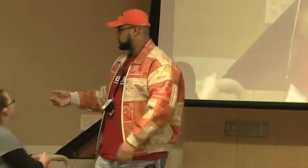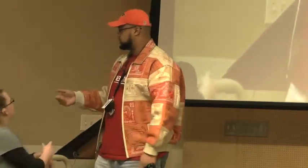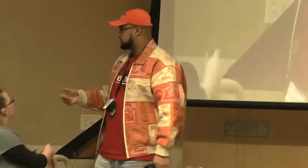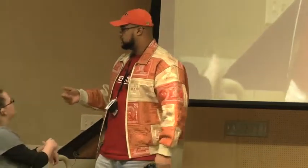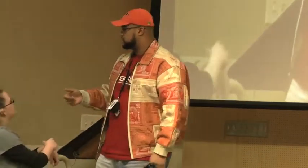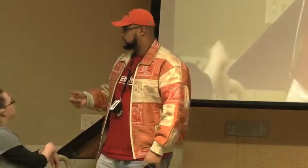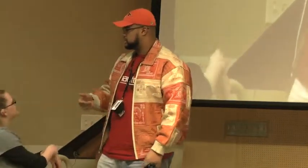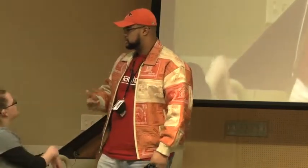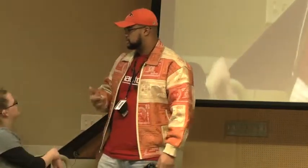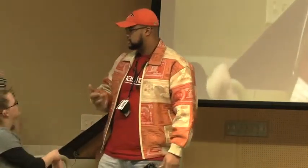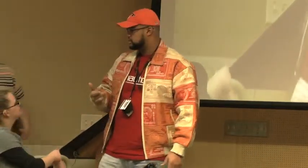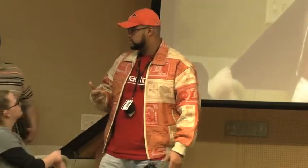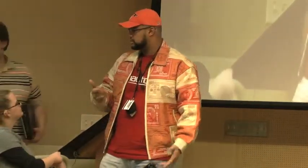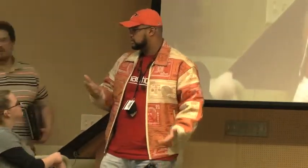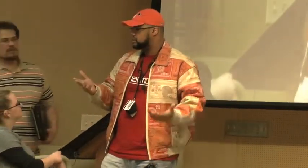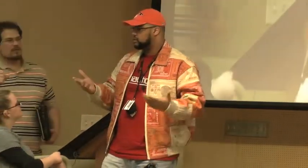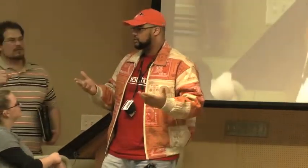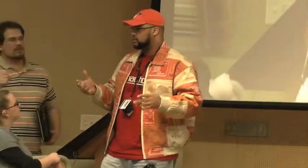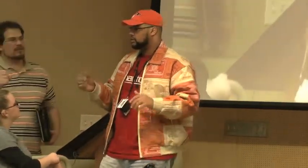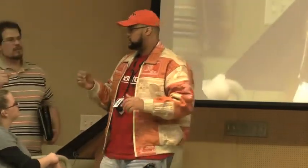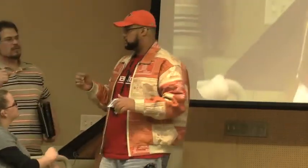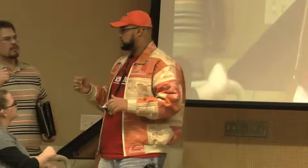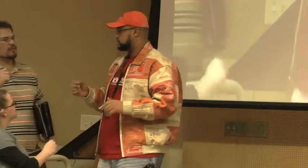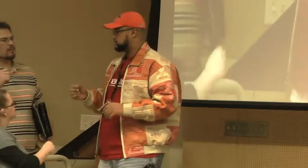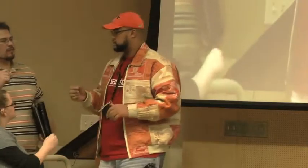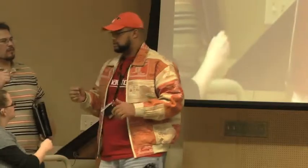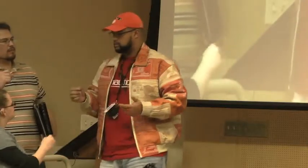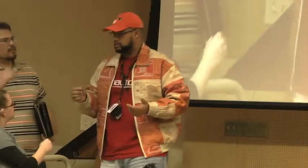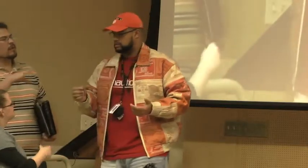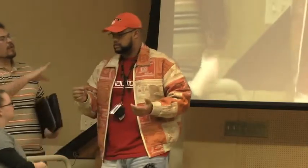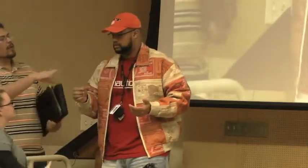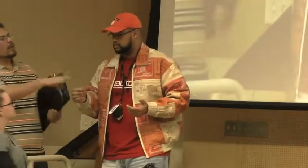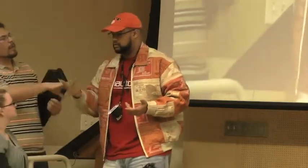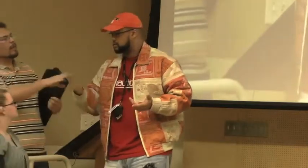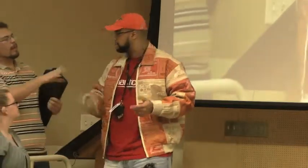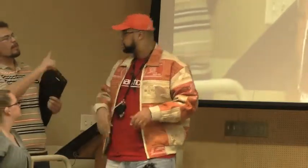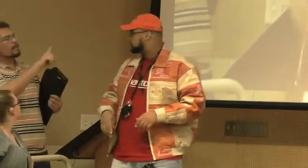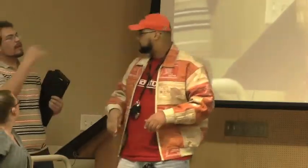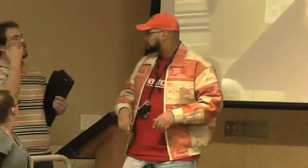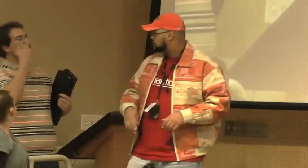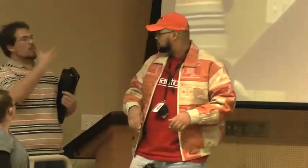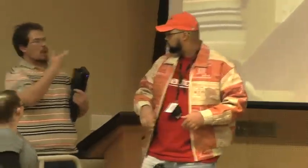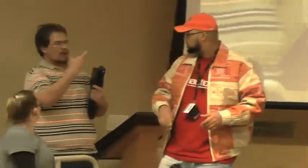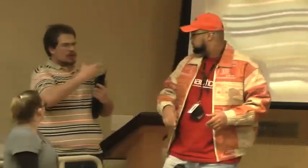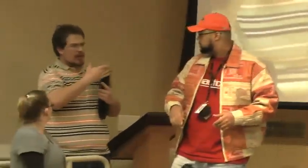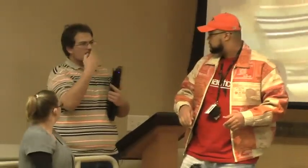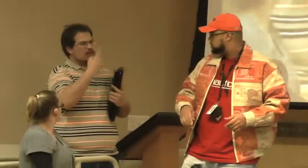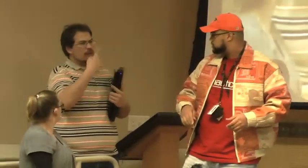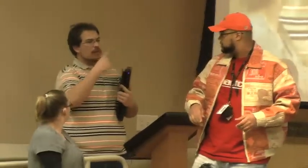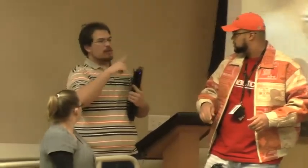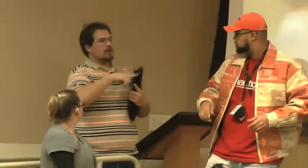business, and that time, that, you know, we've got a pretty good line, I mean, it's going on and on here every time.